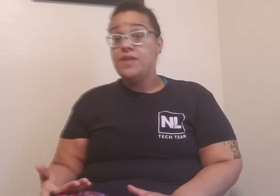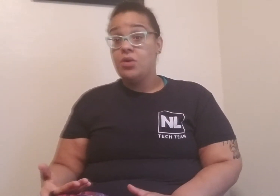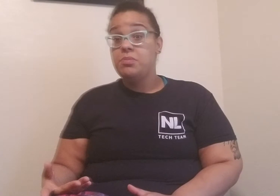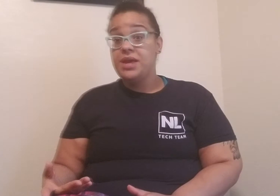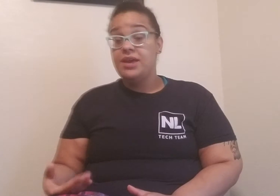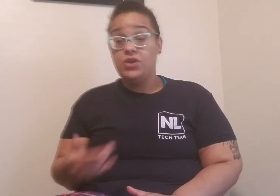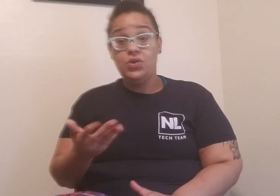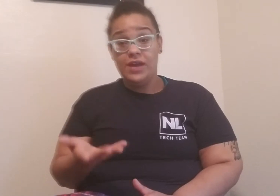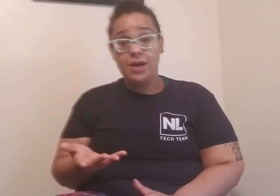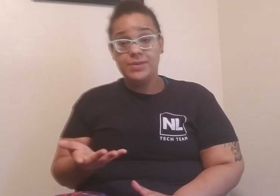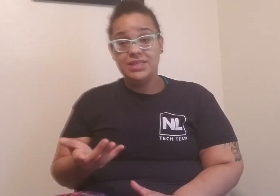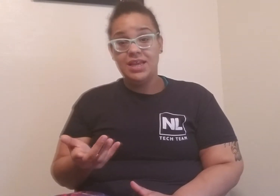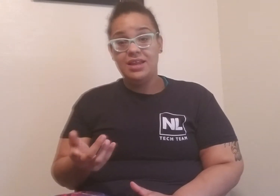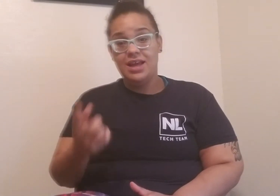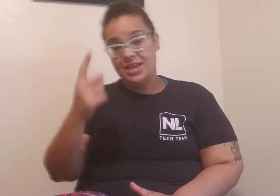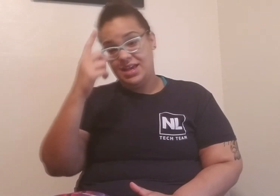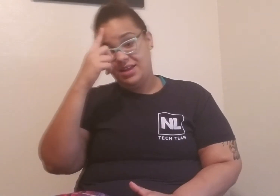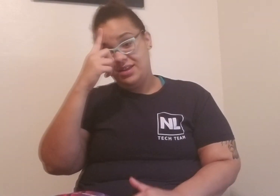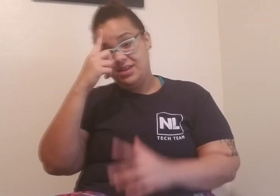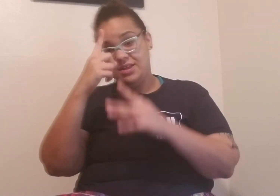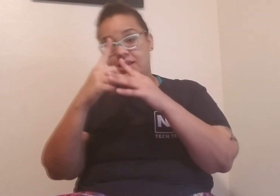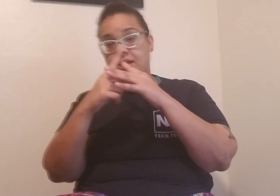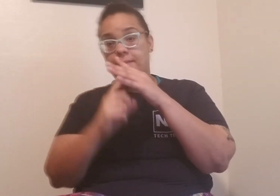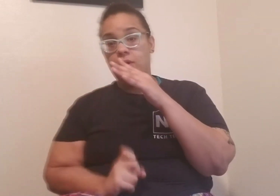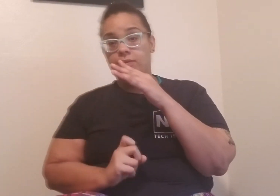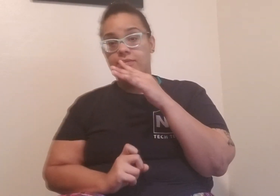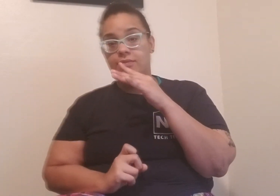it would be if you do the opposite again? Boom.